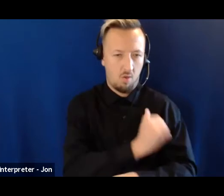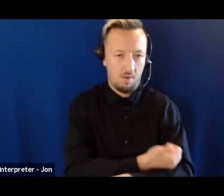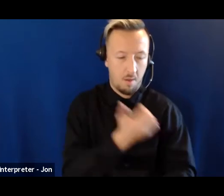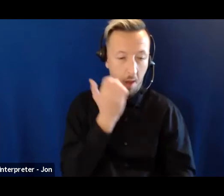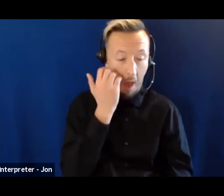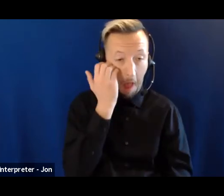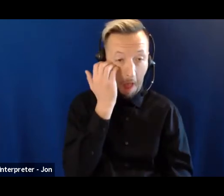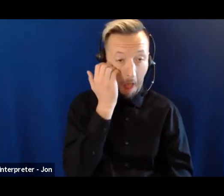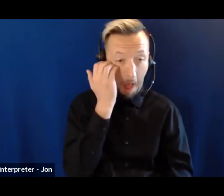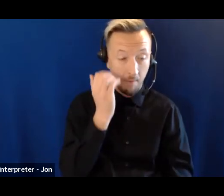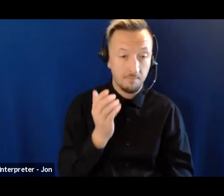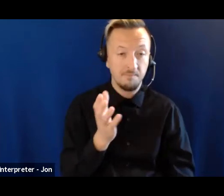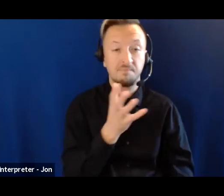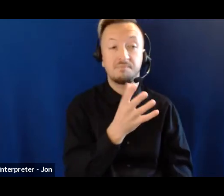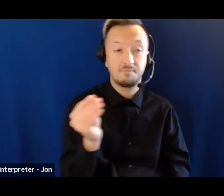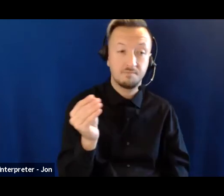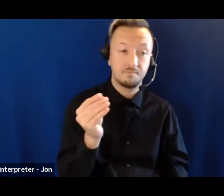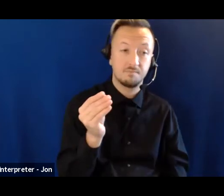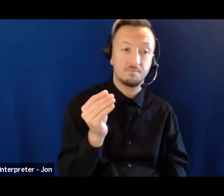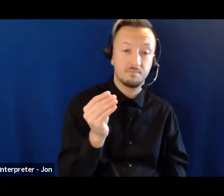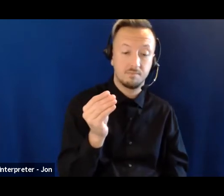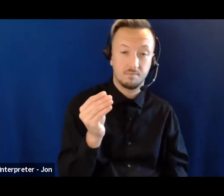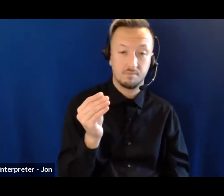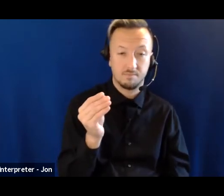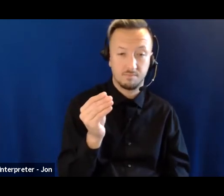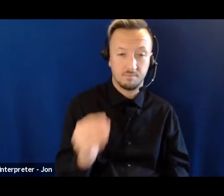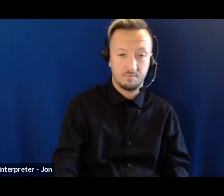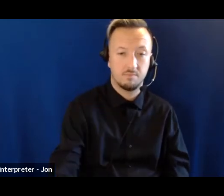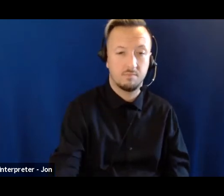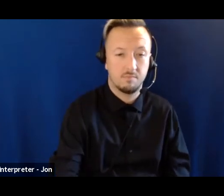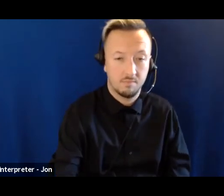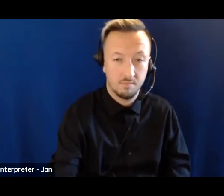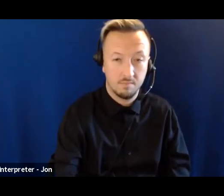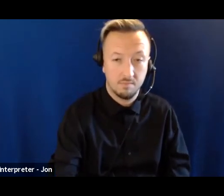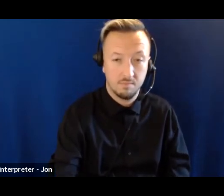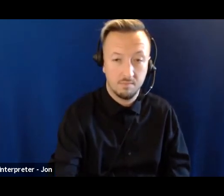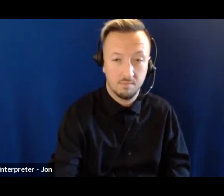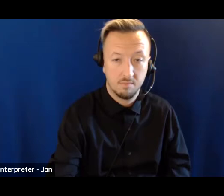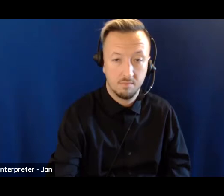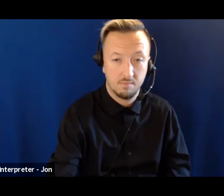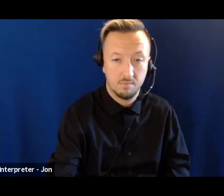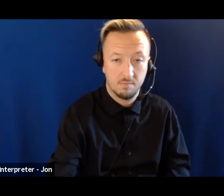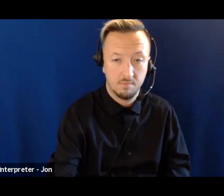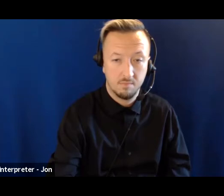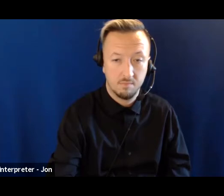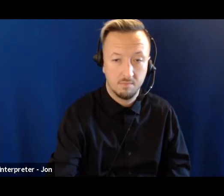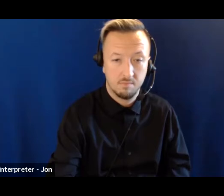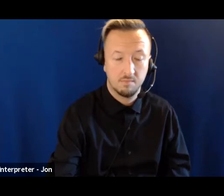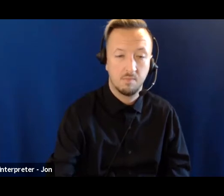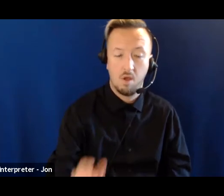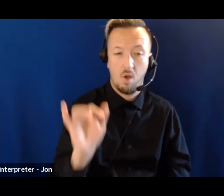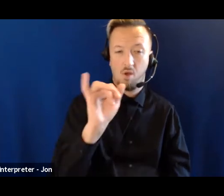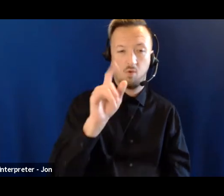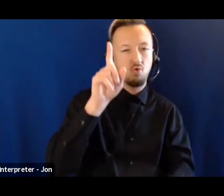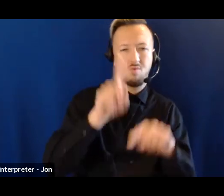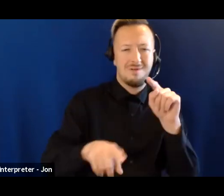it also talks about what you can reimburse, expenses. You can't pay people